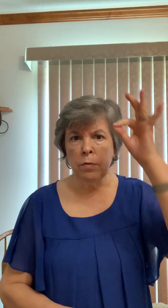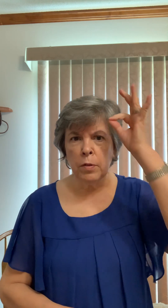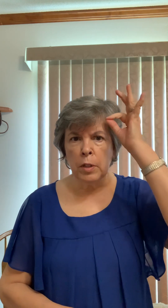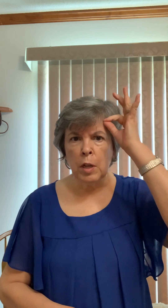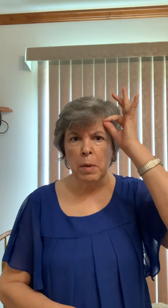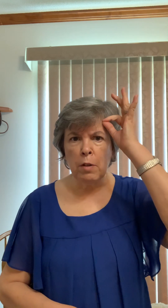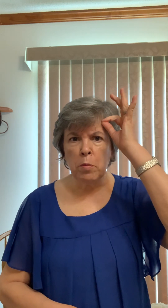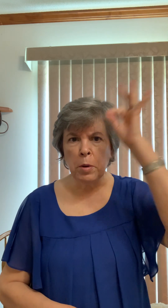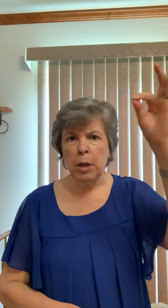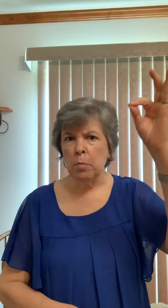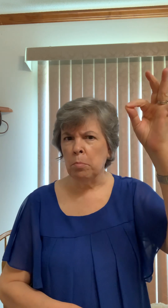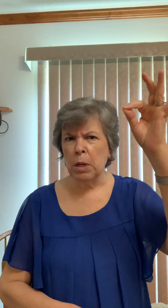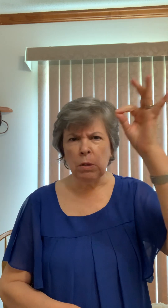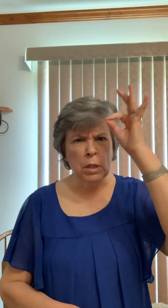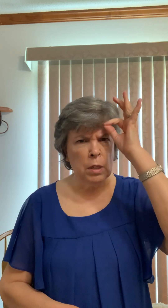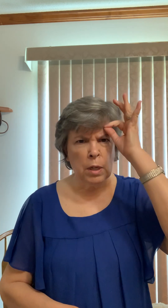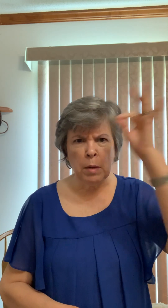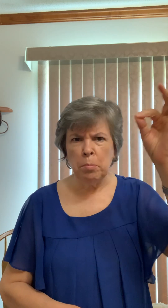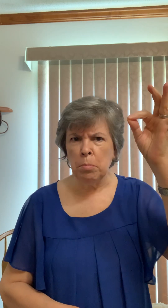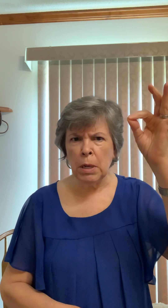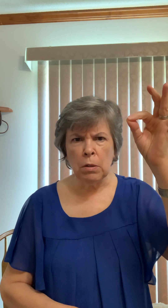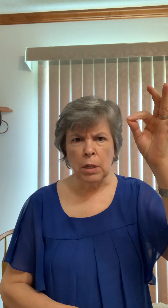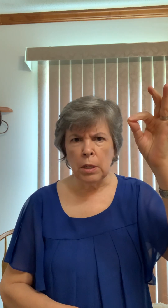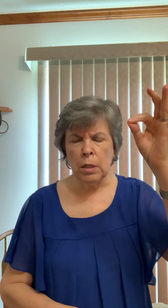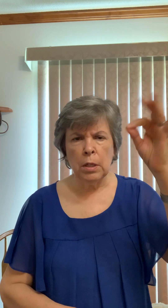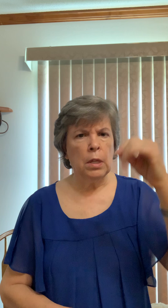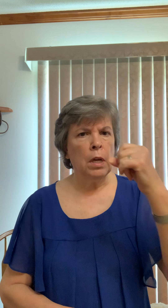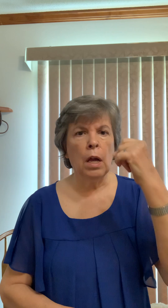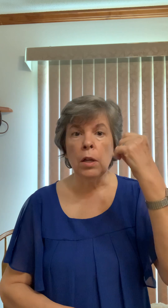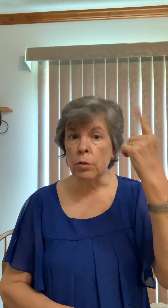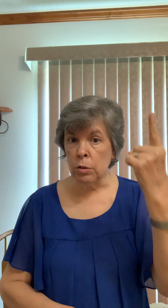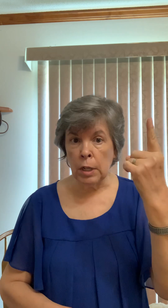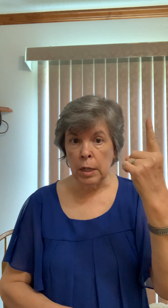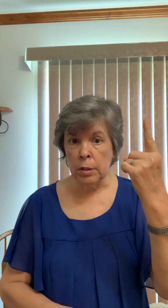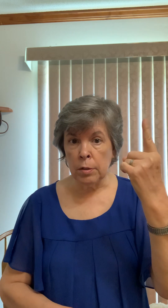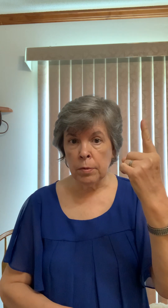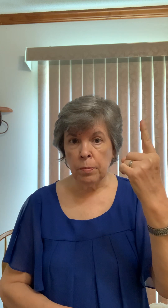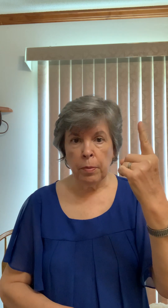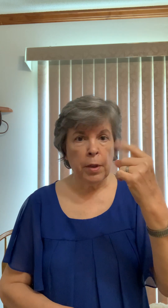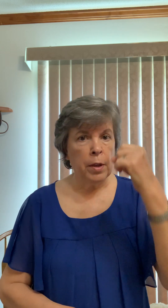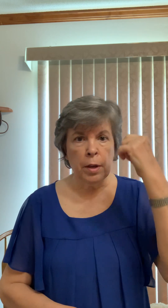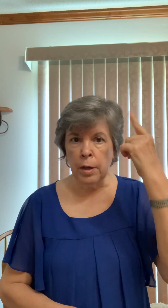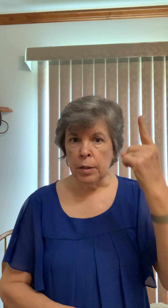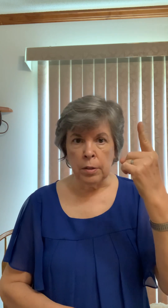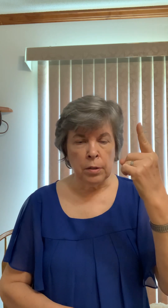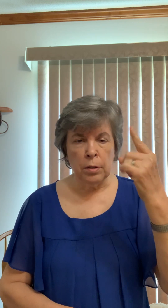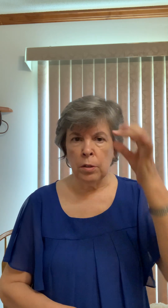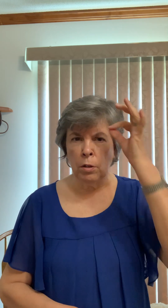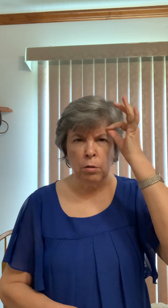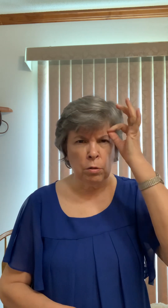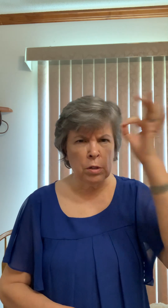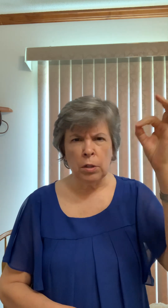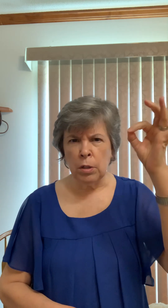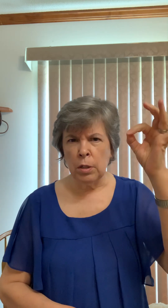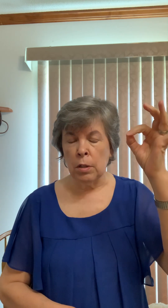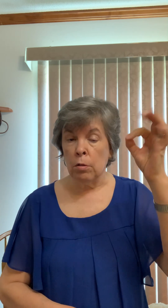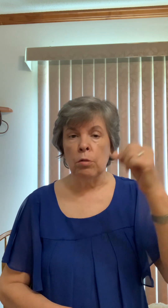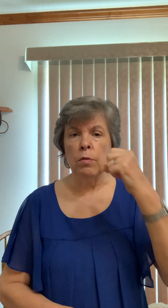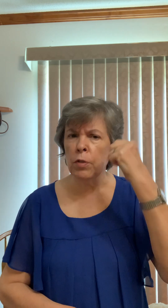and come out from your head, barely. I barely understand. And, you know, look a little